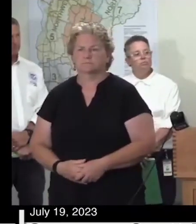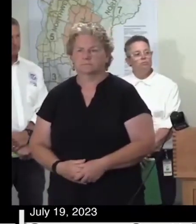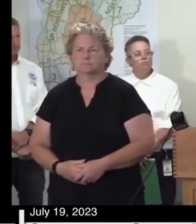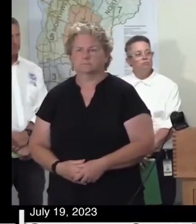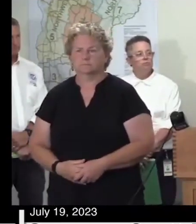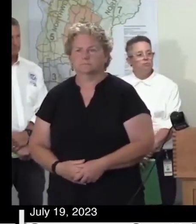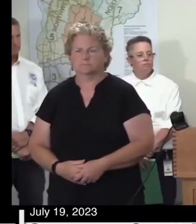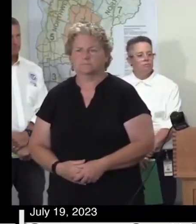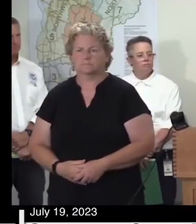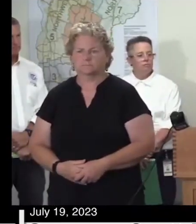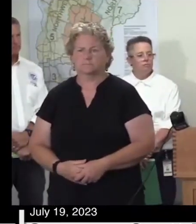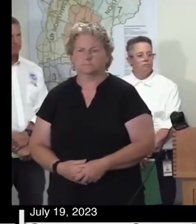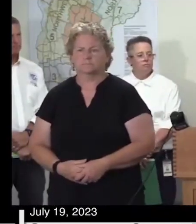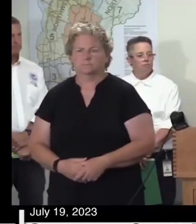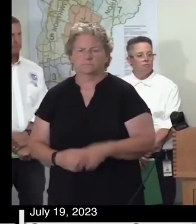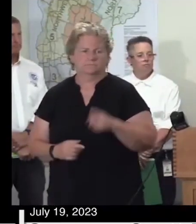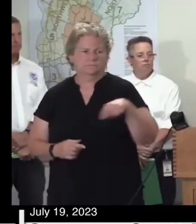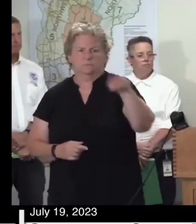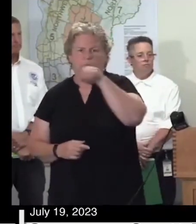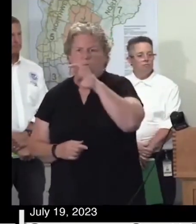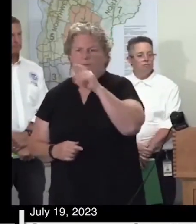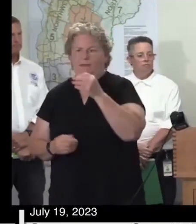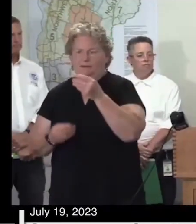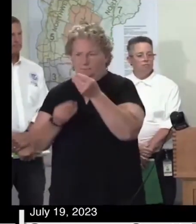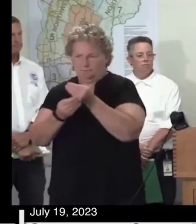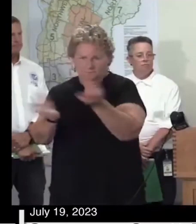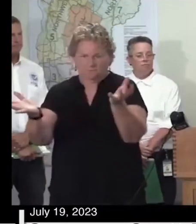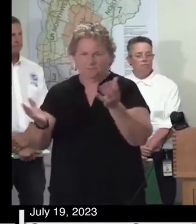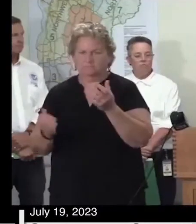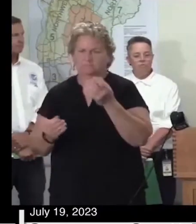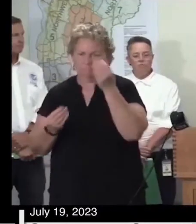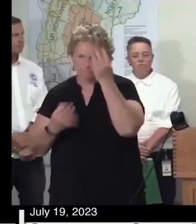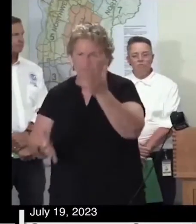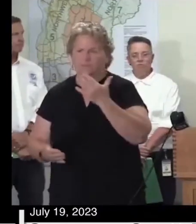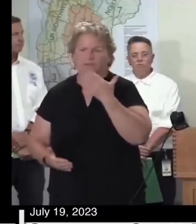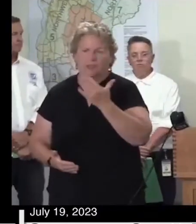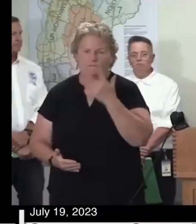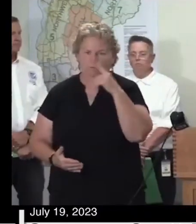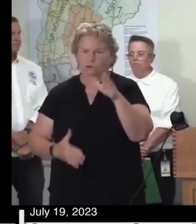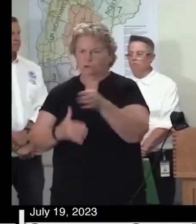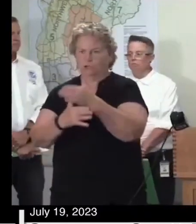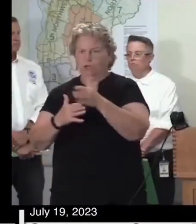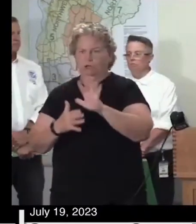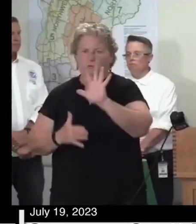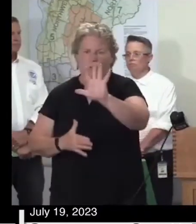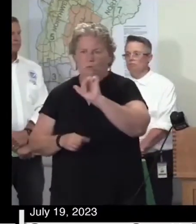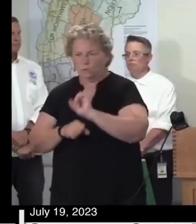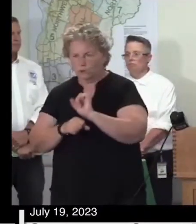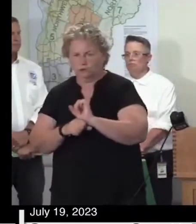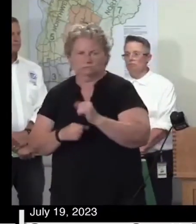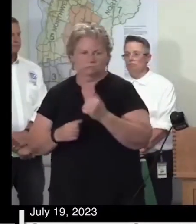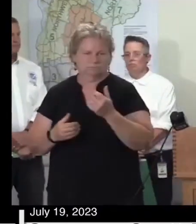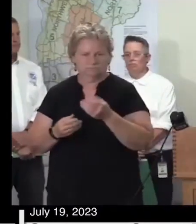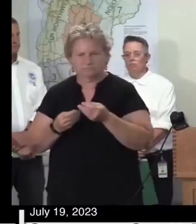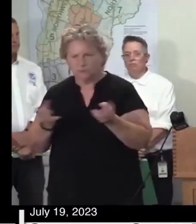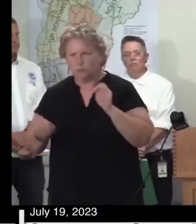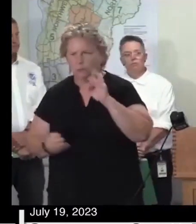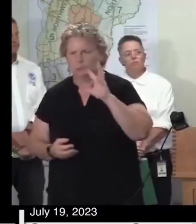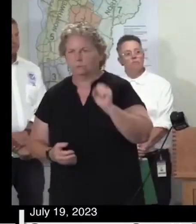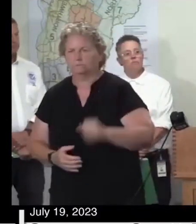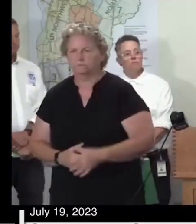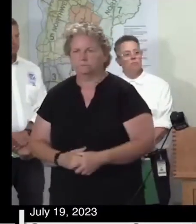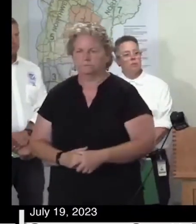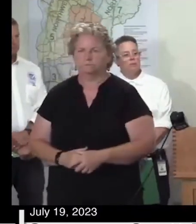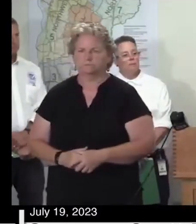information that we have, that we need you to distribute to your listeners and readers, but also your